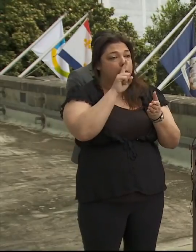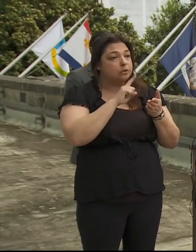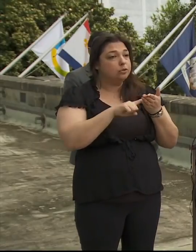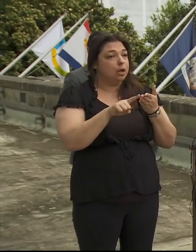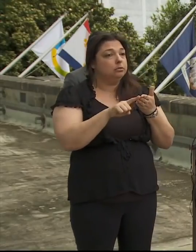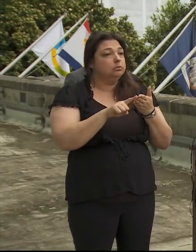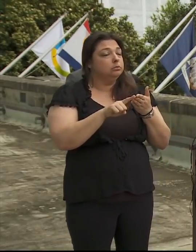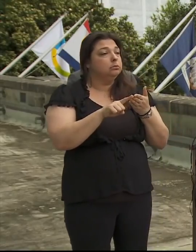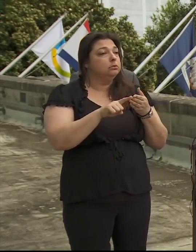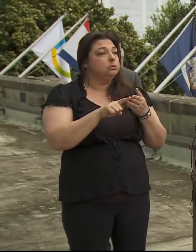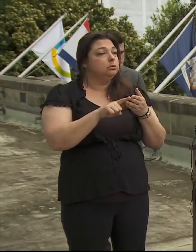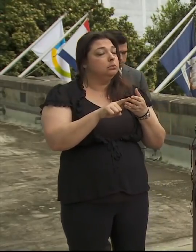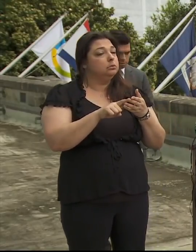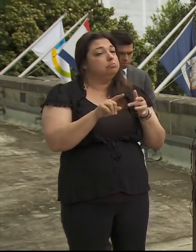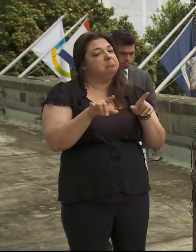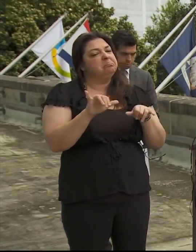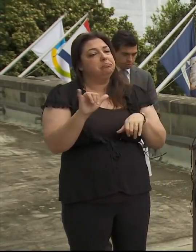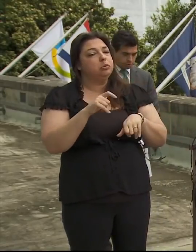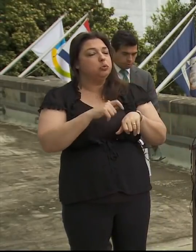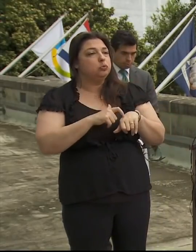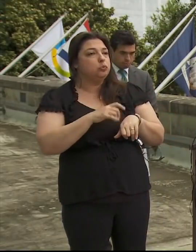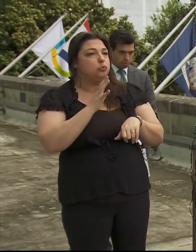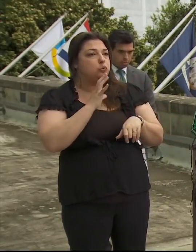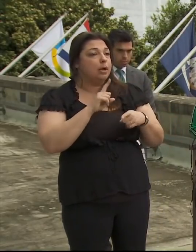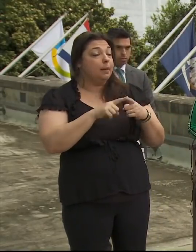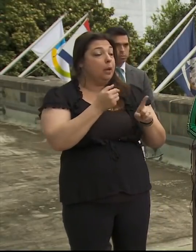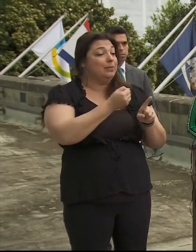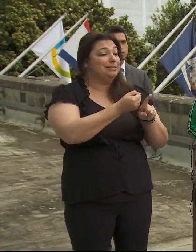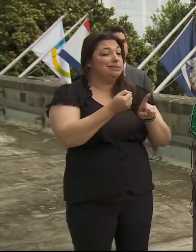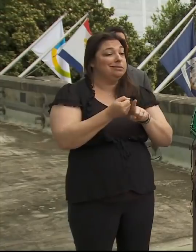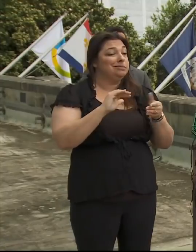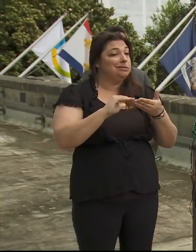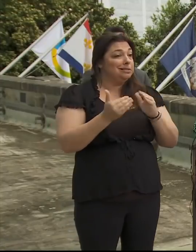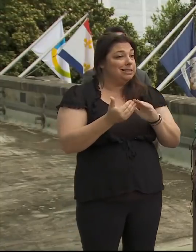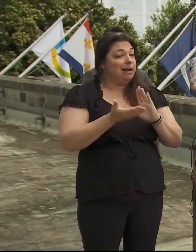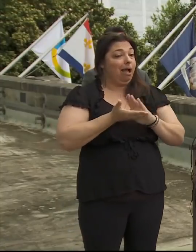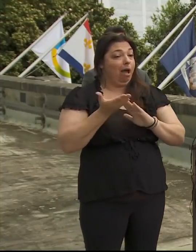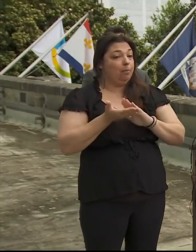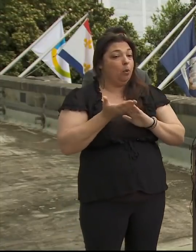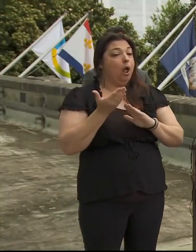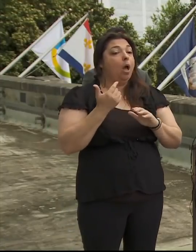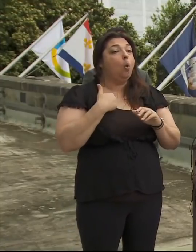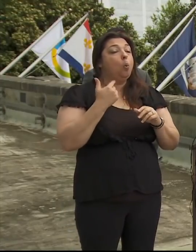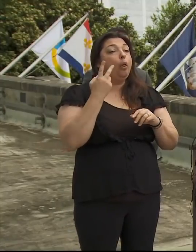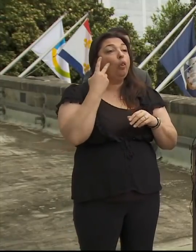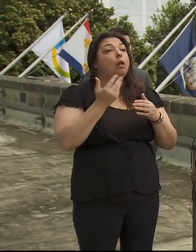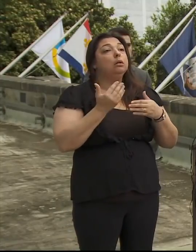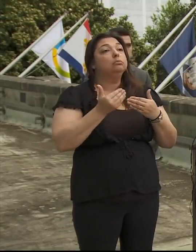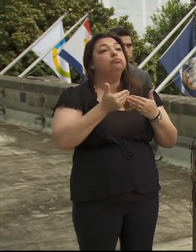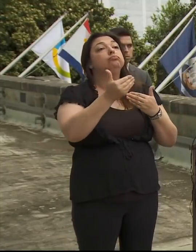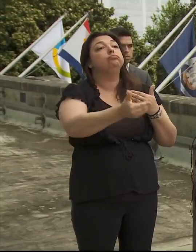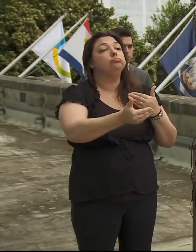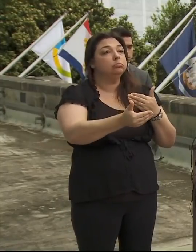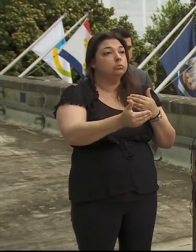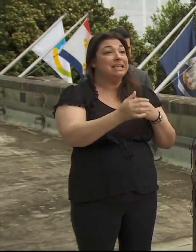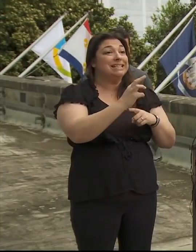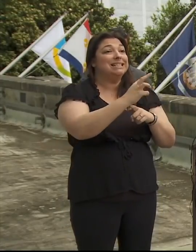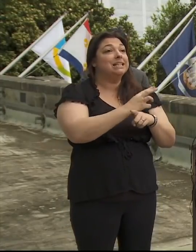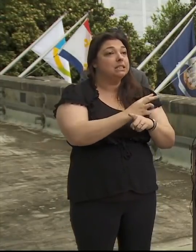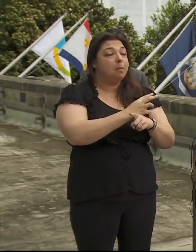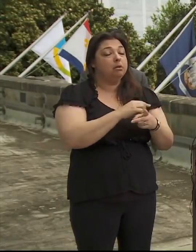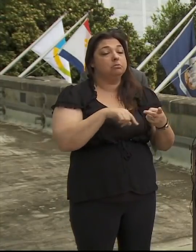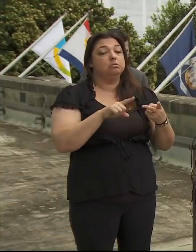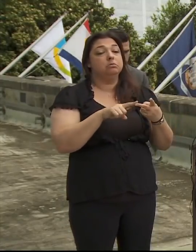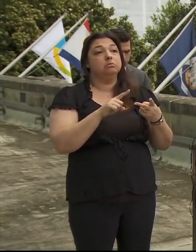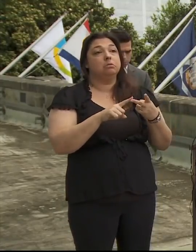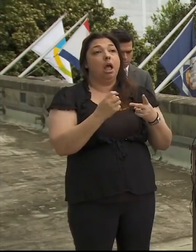we're talking about how this will impact the city and our operations, we're looking beyond not only the next 6 months, but